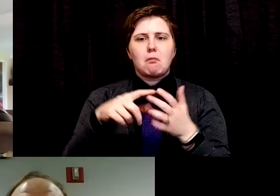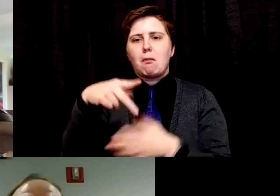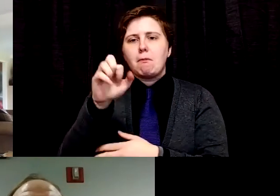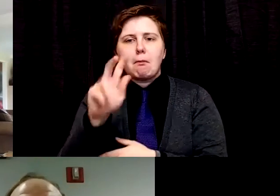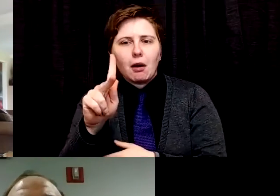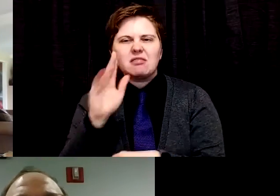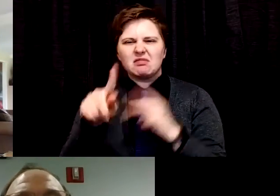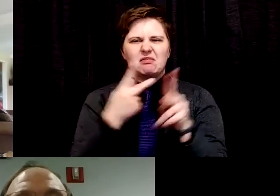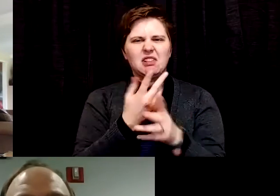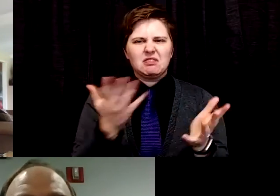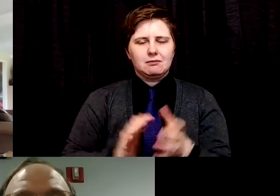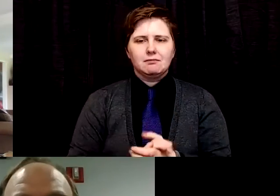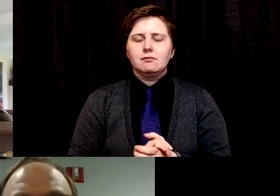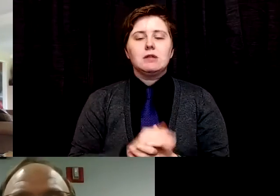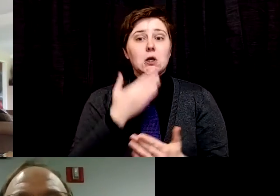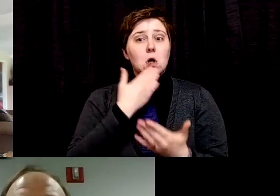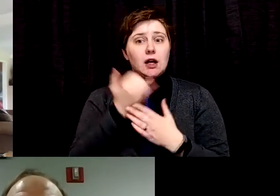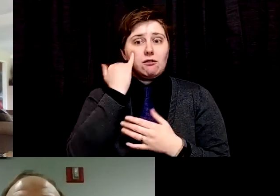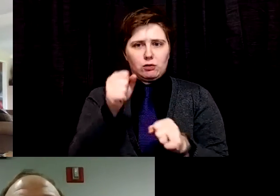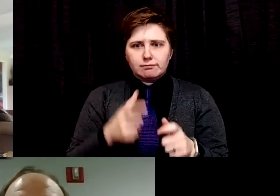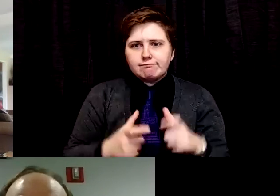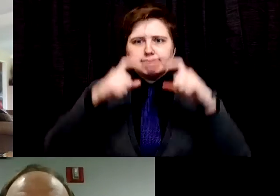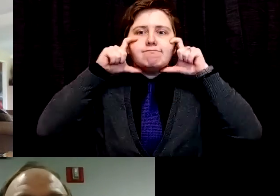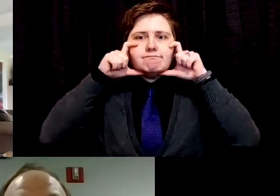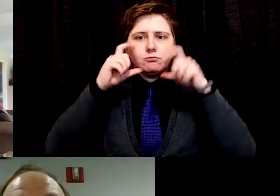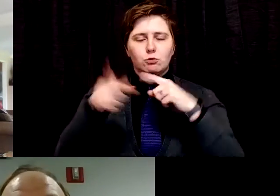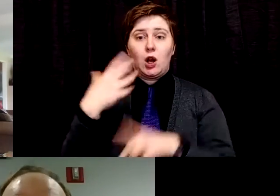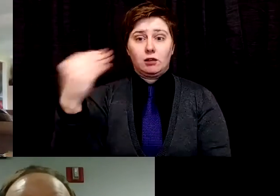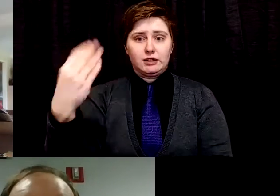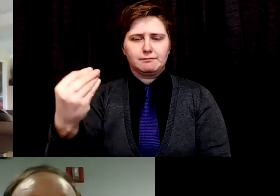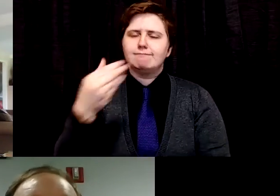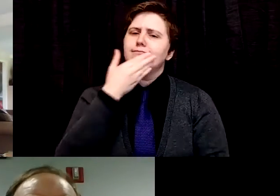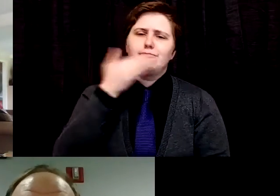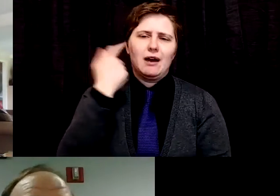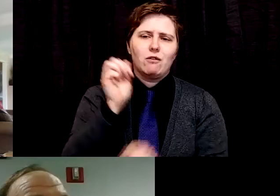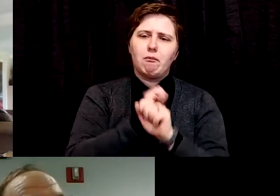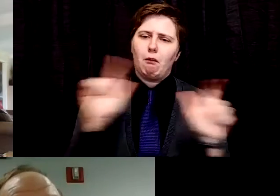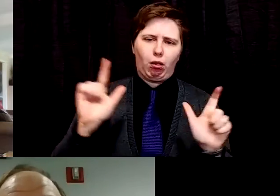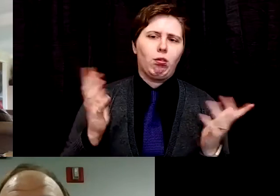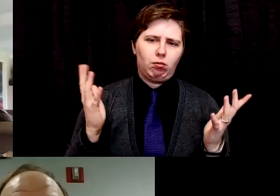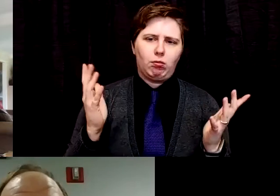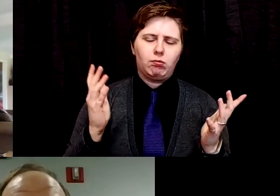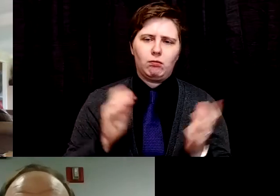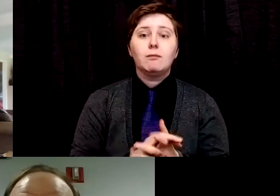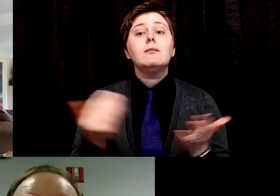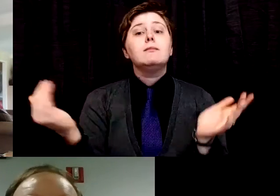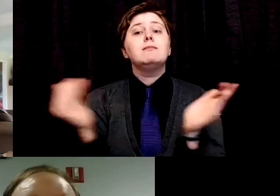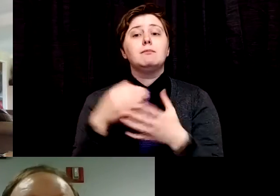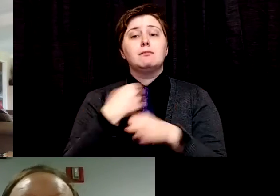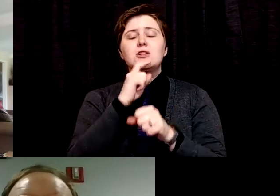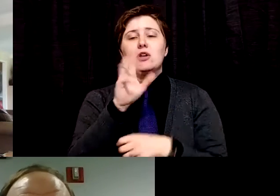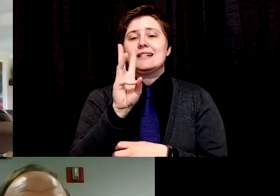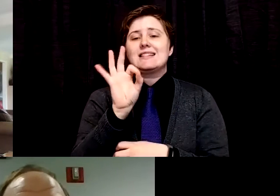nature. Again, it's a good idea. If you can put one of these on when you're going outside, the better off we all will be. Again, we always want to make sure you maintain that